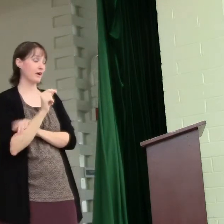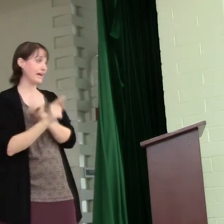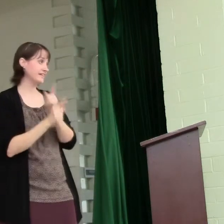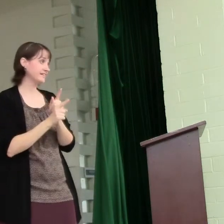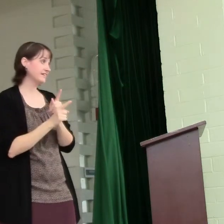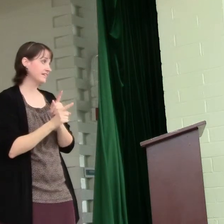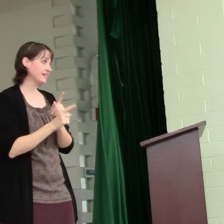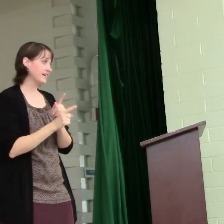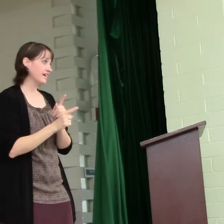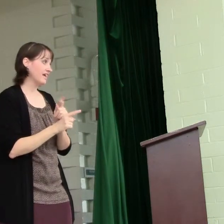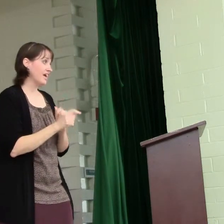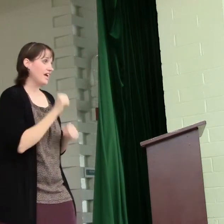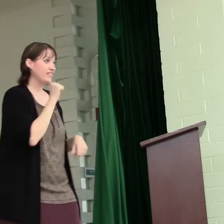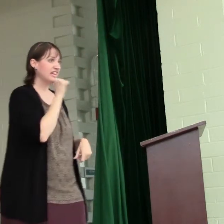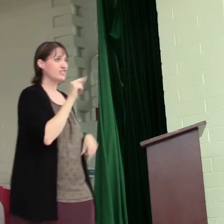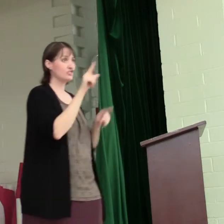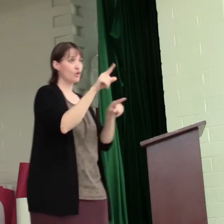right? They didn't just go